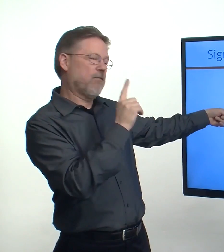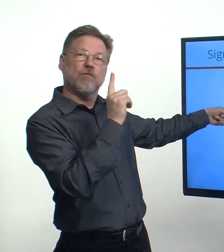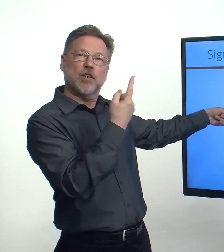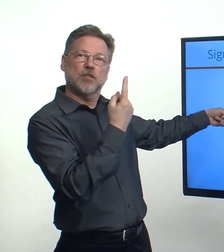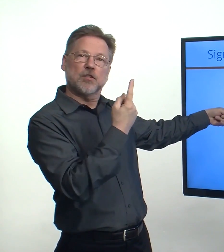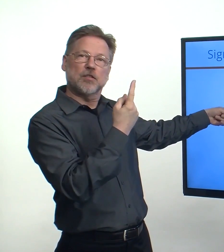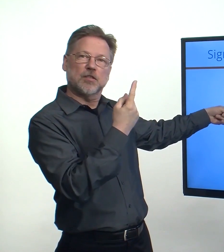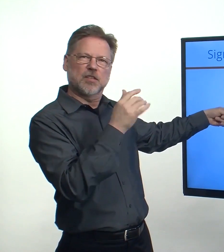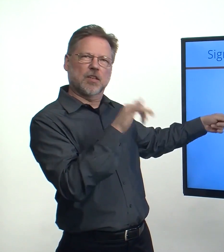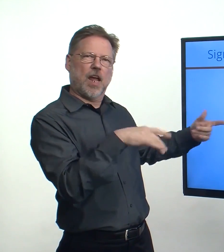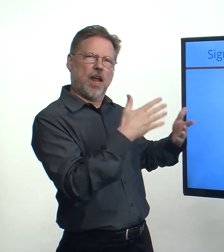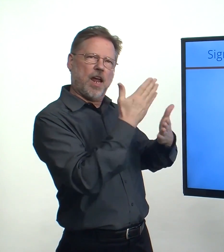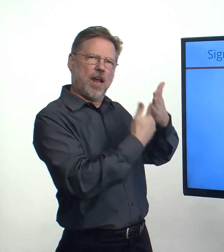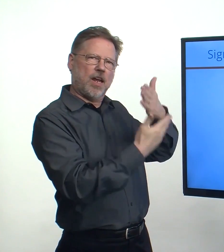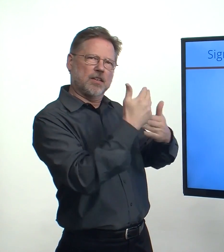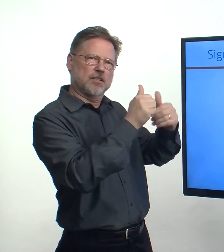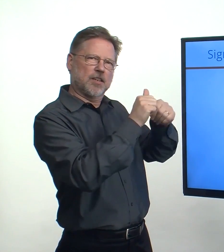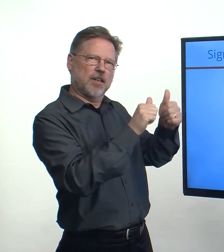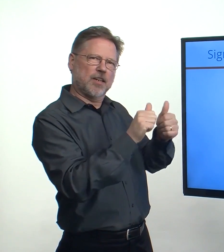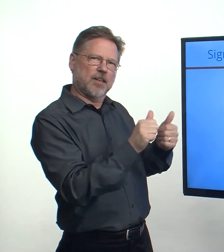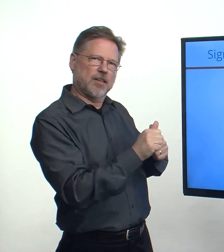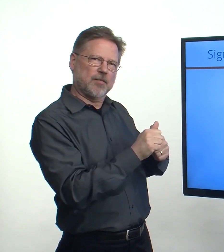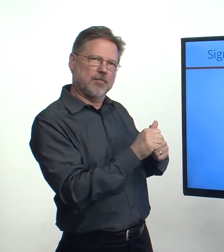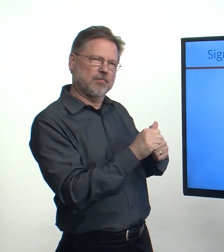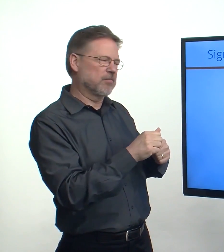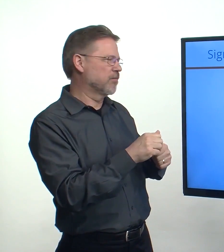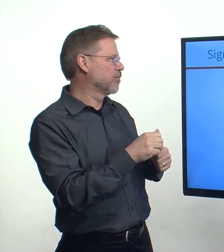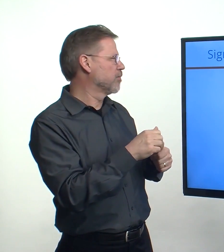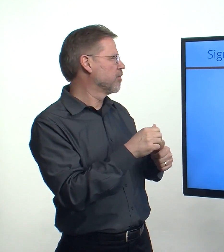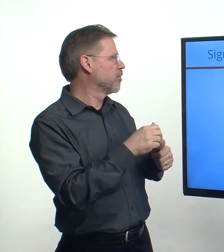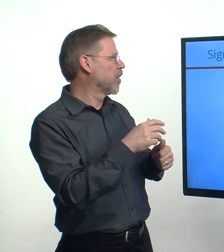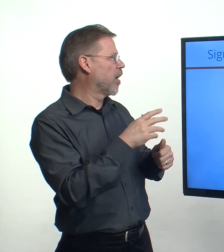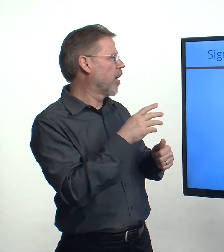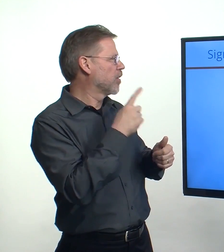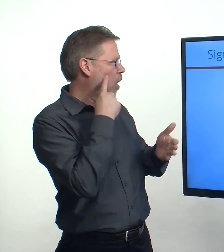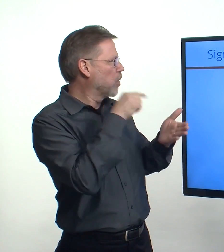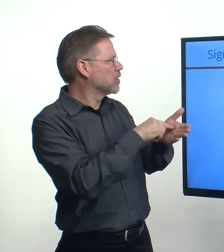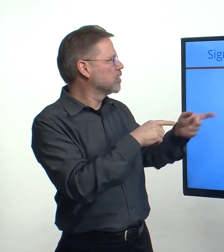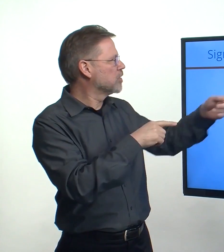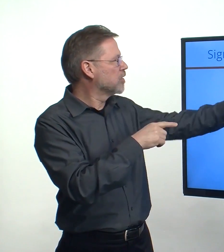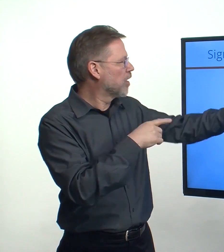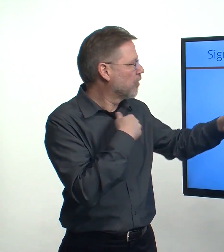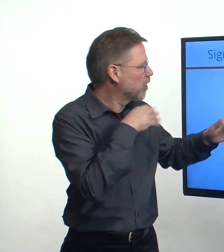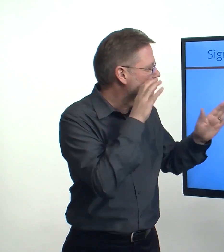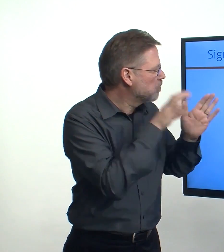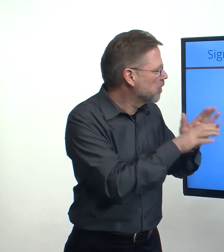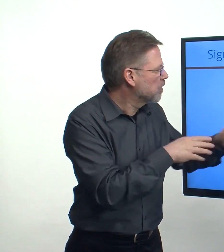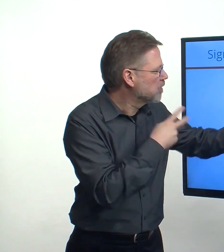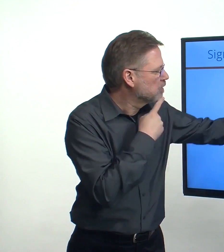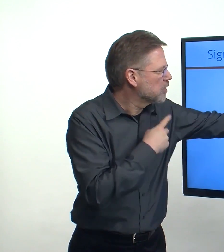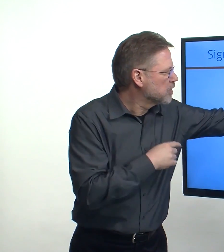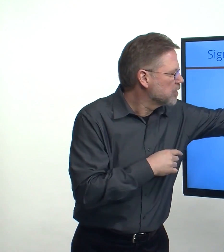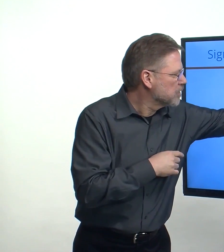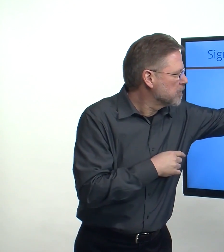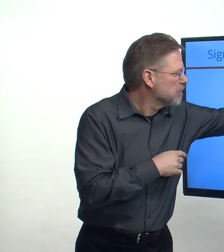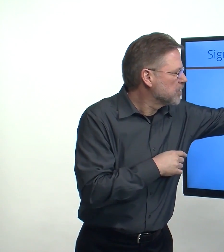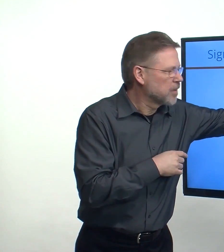The first, designator, refers to hand shape. You can see it abbreviated in this picture as